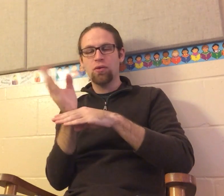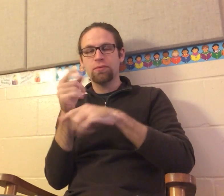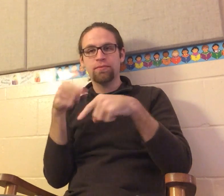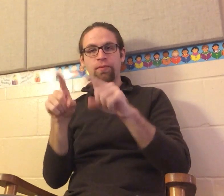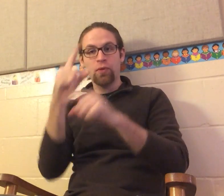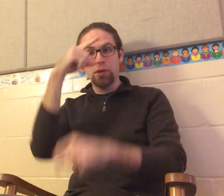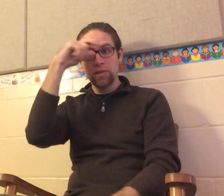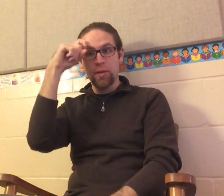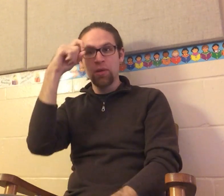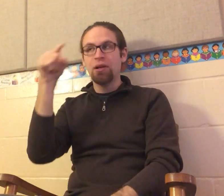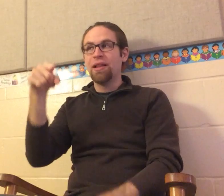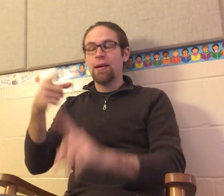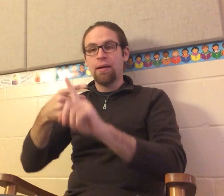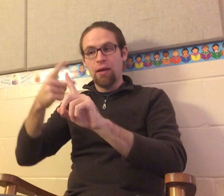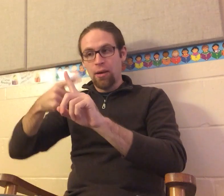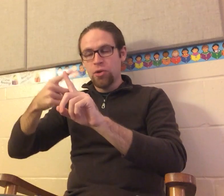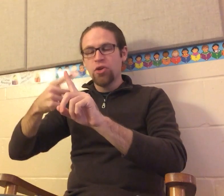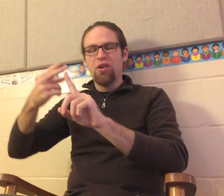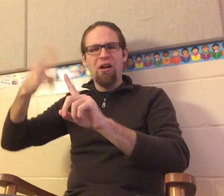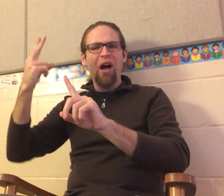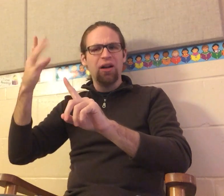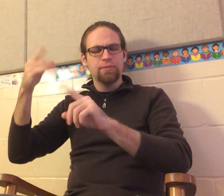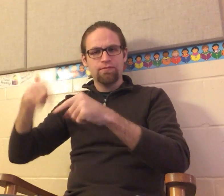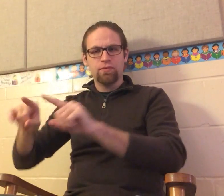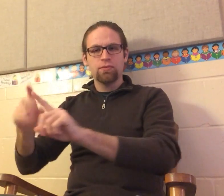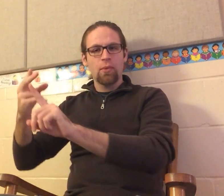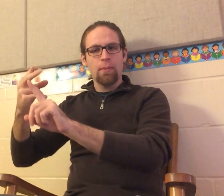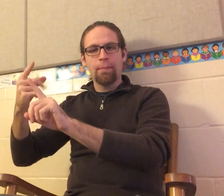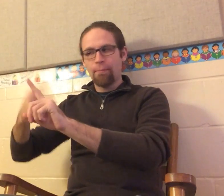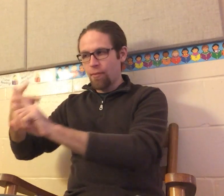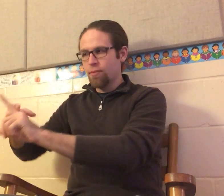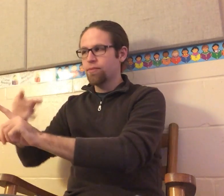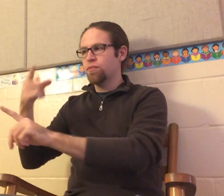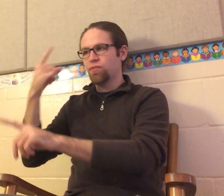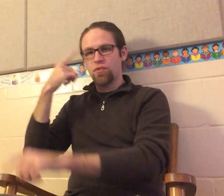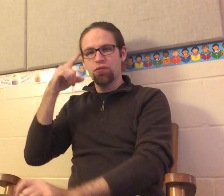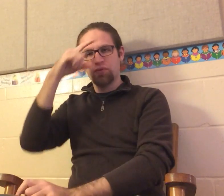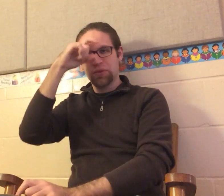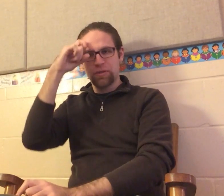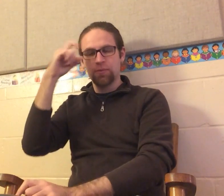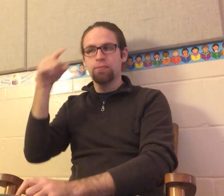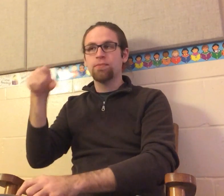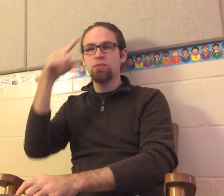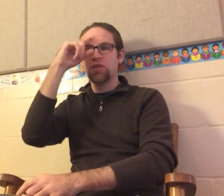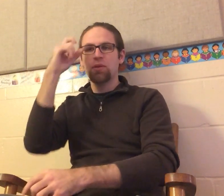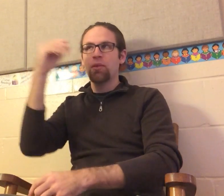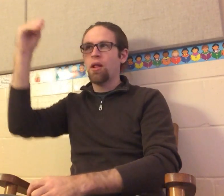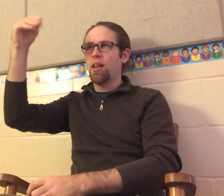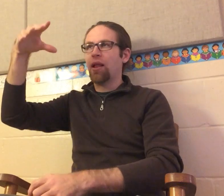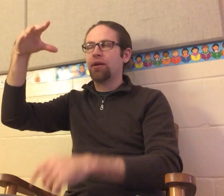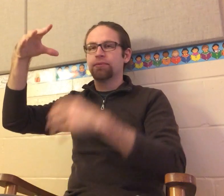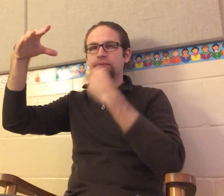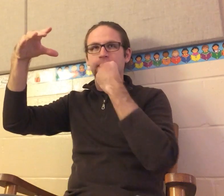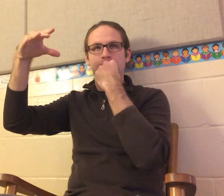highest during these months. With the increase of light and heat in the summer, plants grow big and